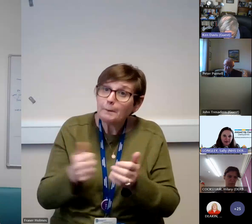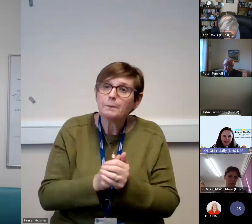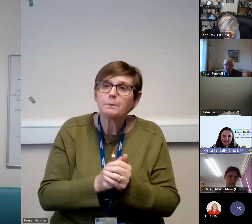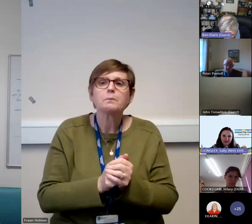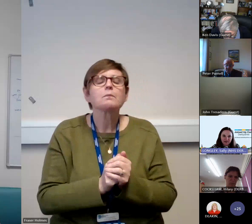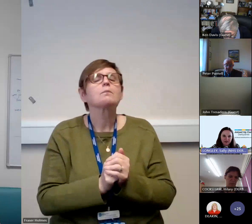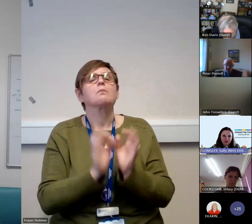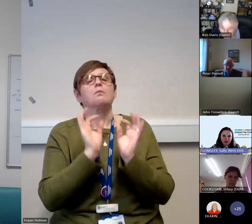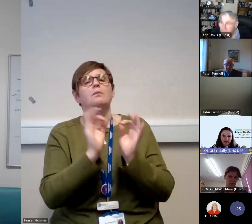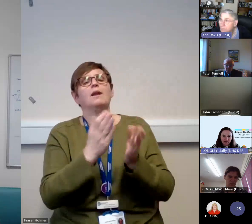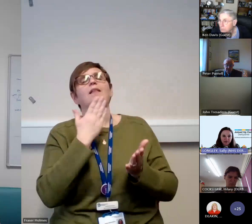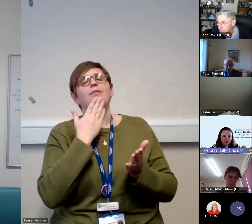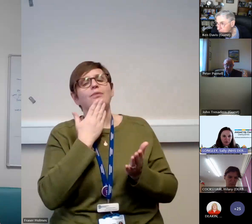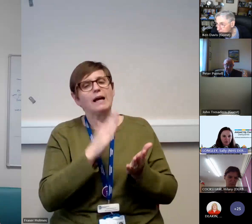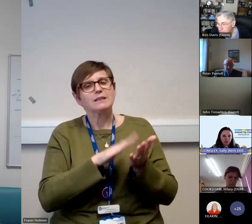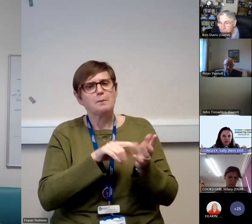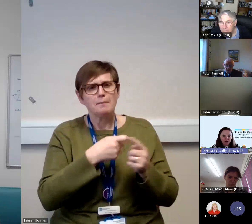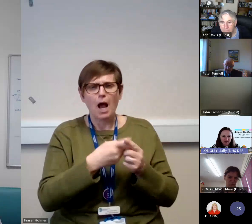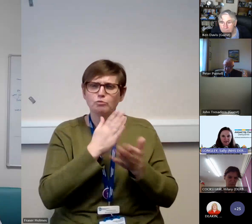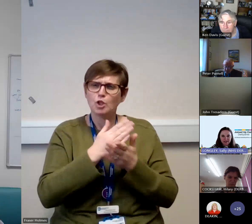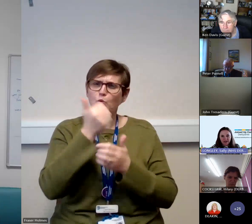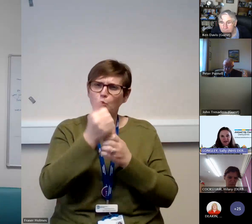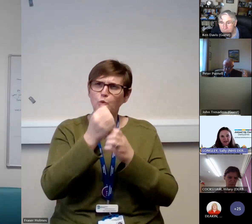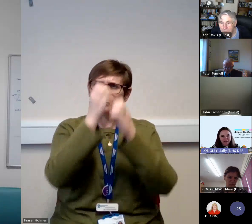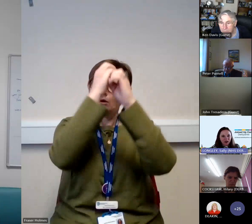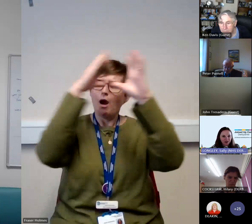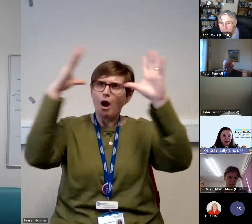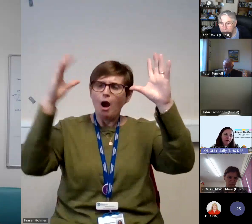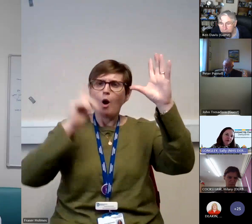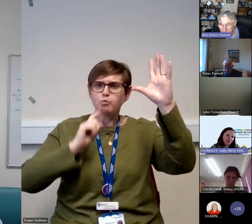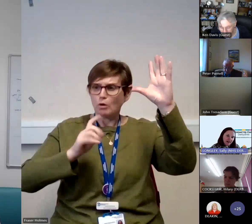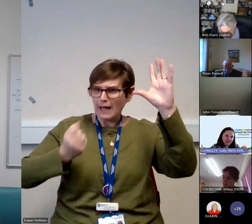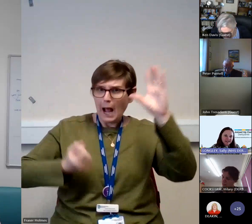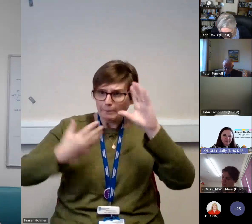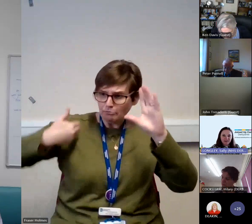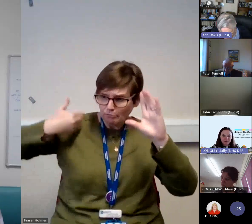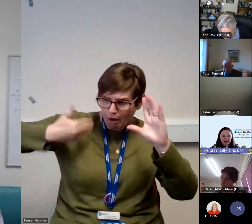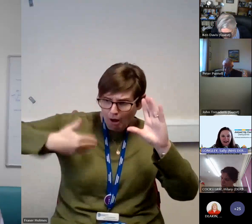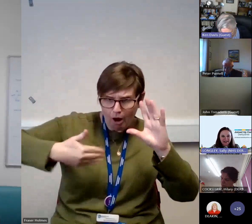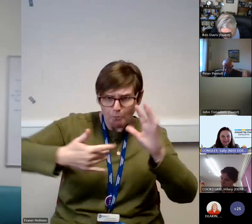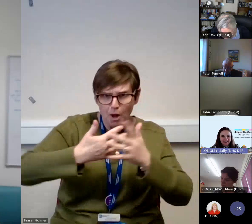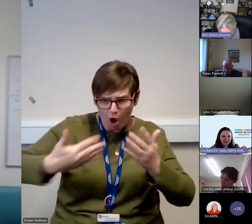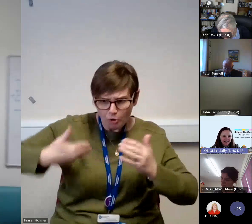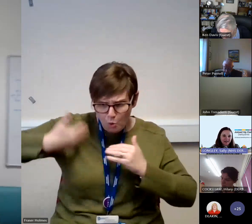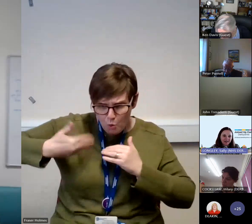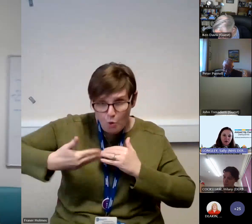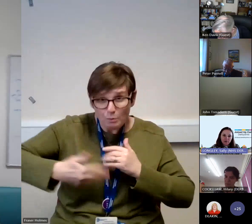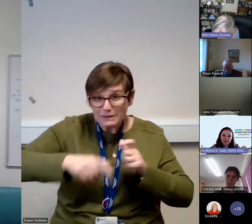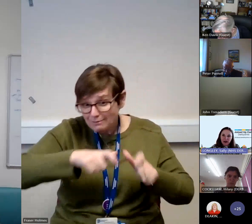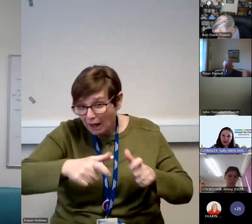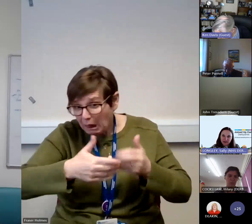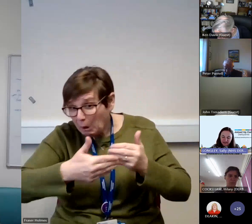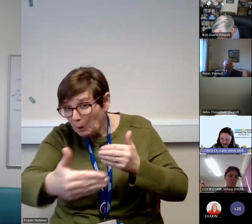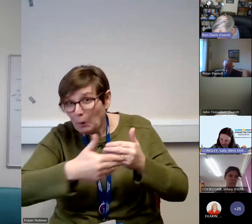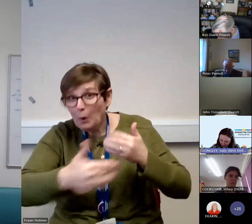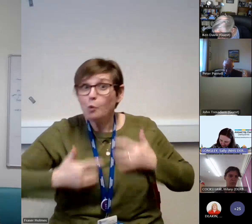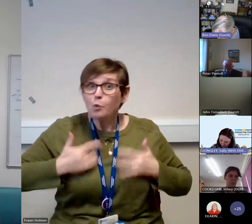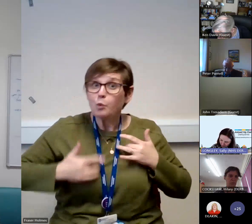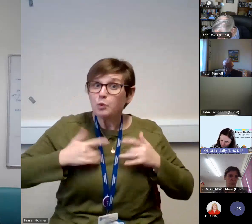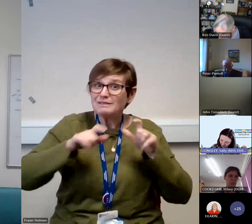Brilliant. Thanks, Mike. Thanks for a great overview of what's gone on. It sounds like a lot has happened already and still, exciting things to come as